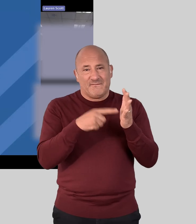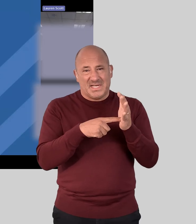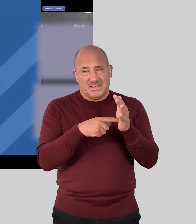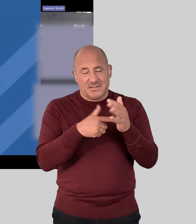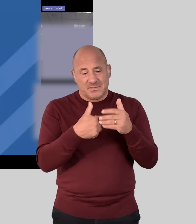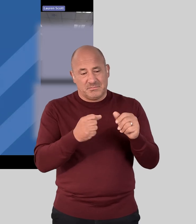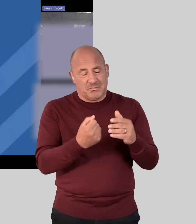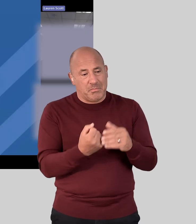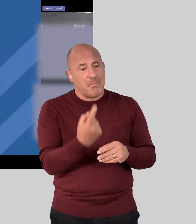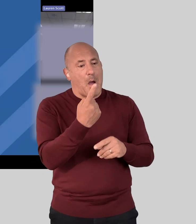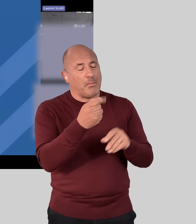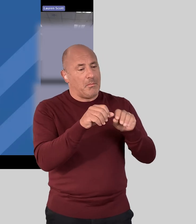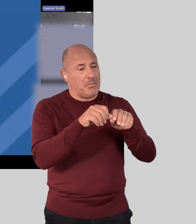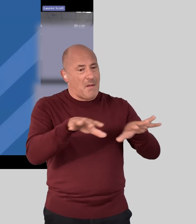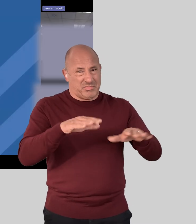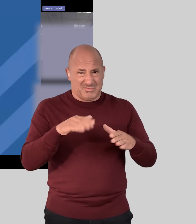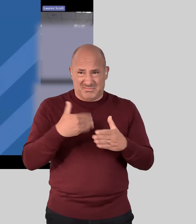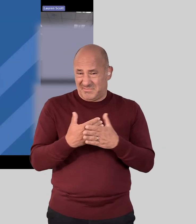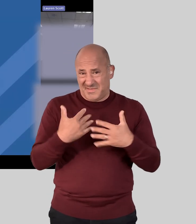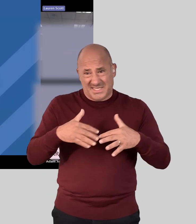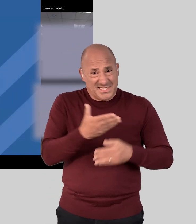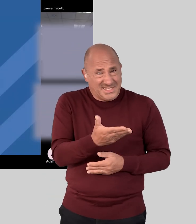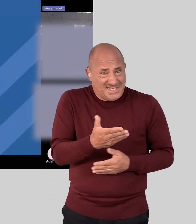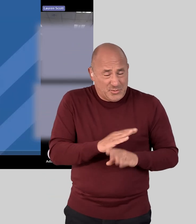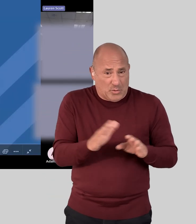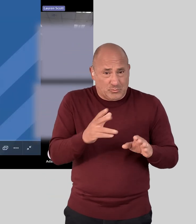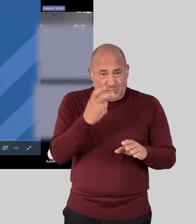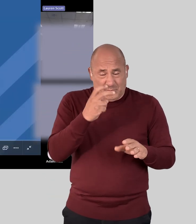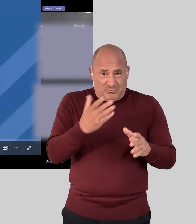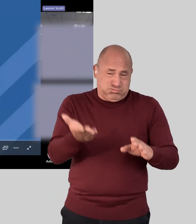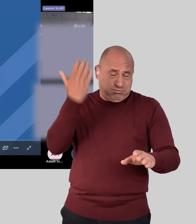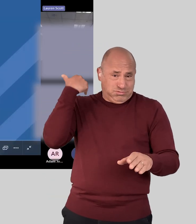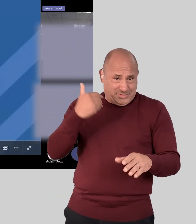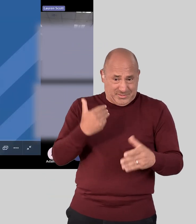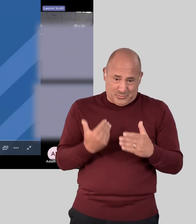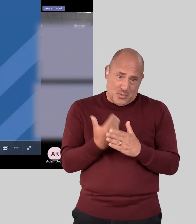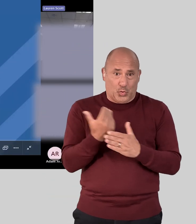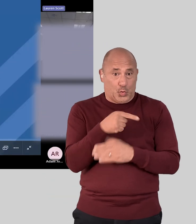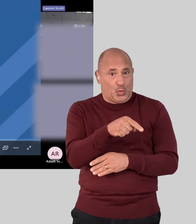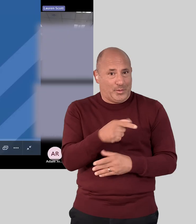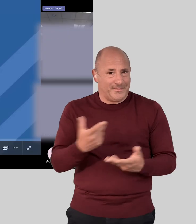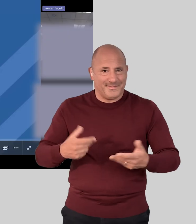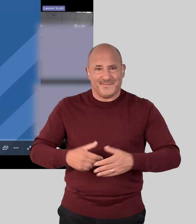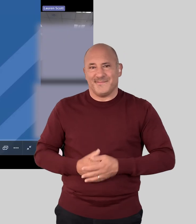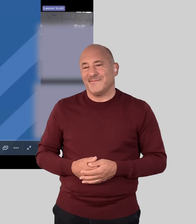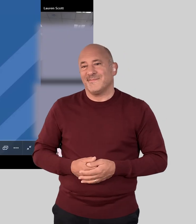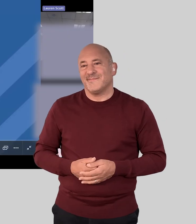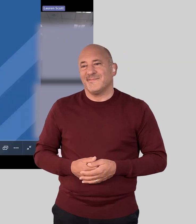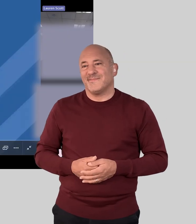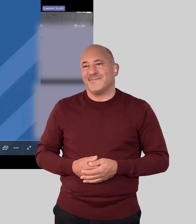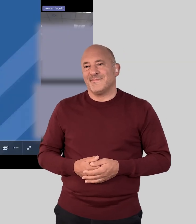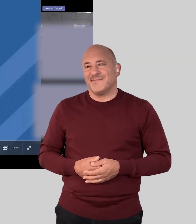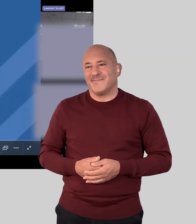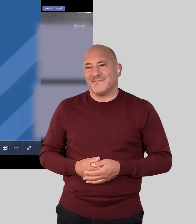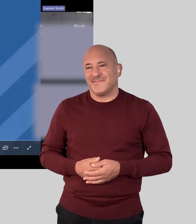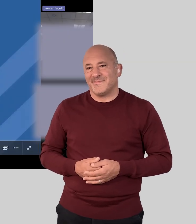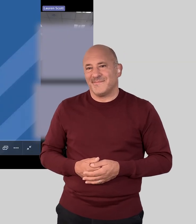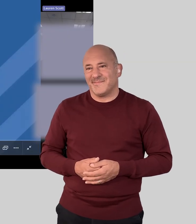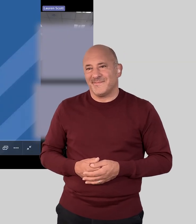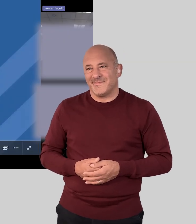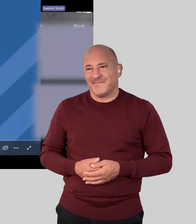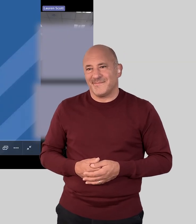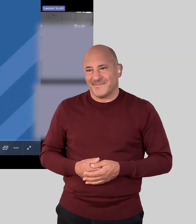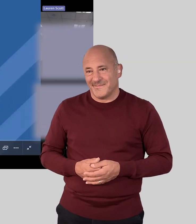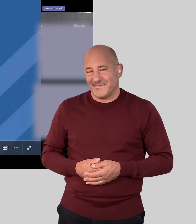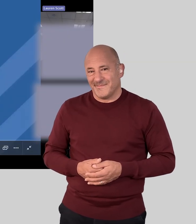15 years, like under 20 years since the first sort of Light Feet